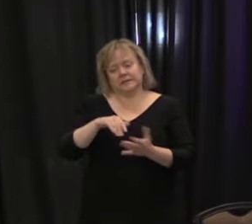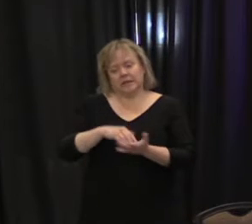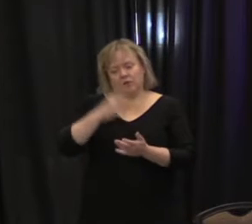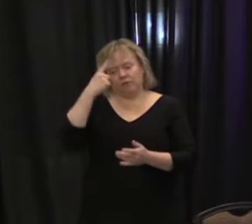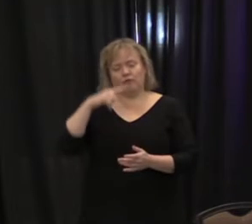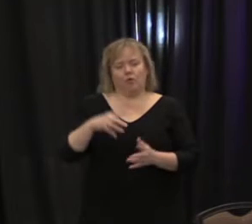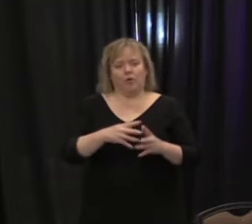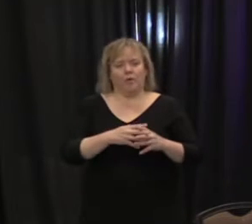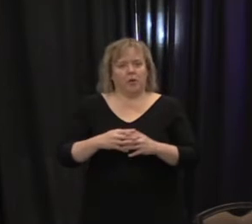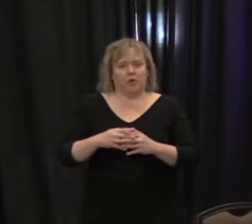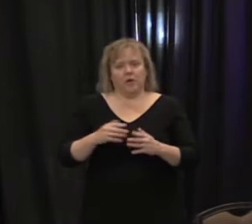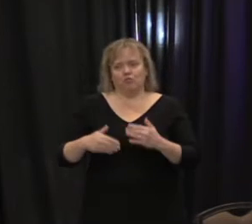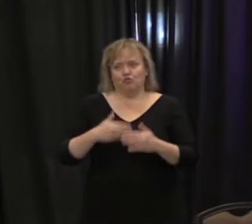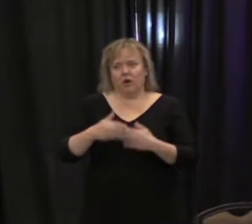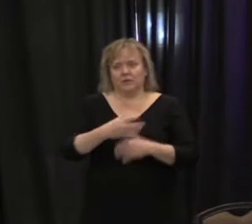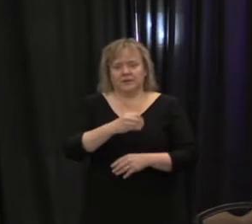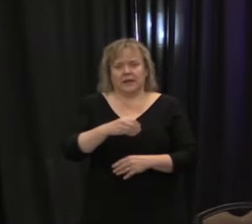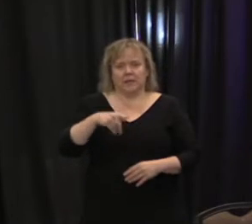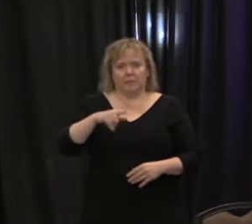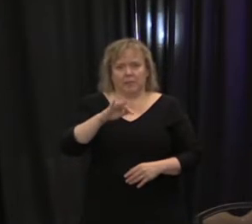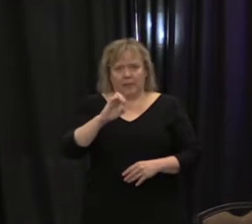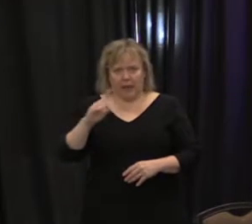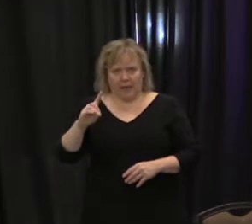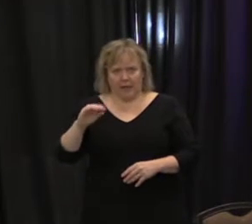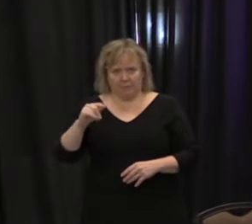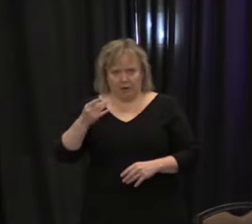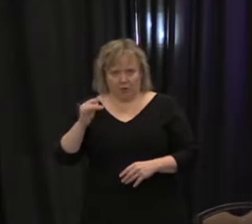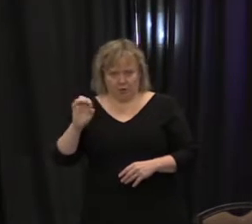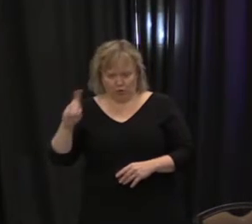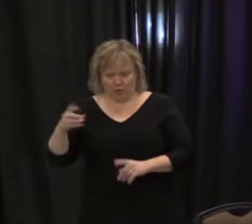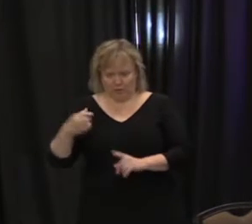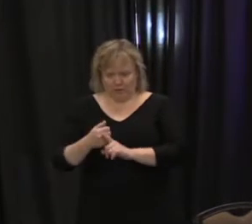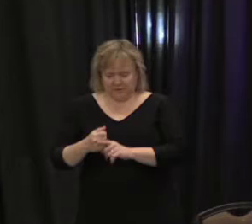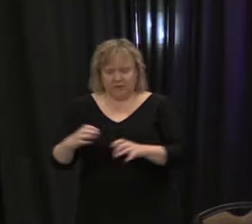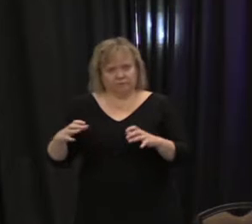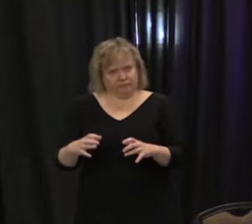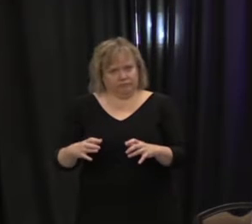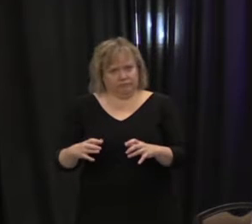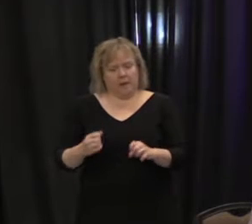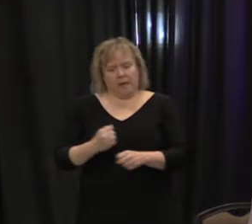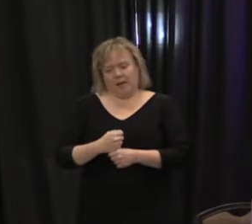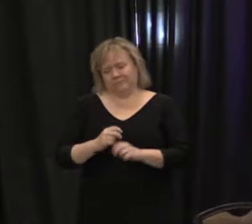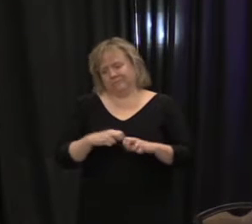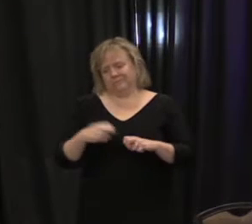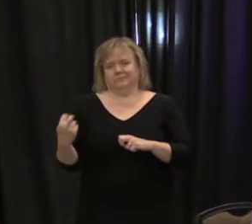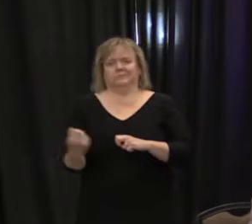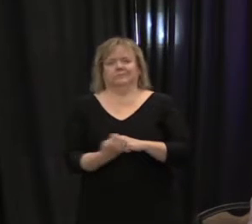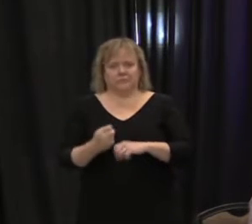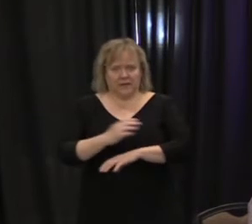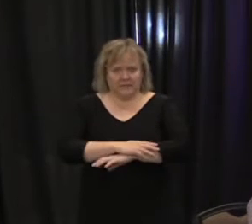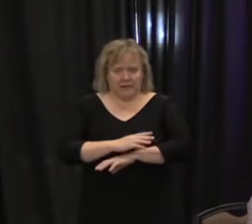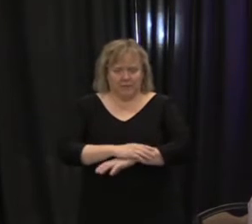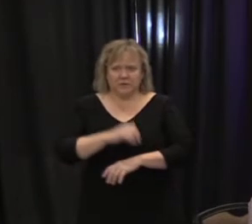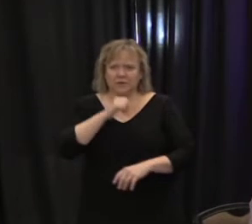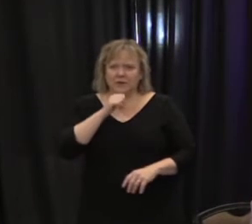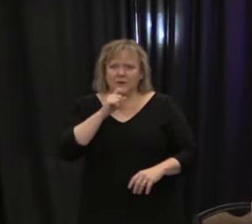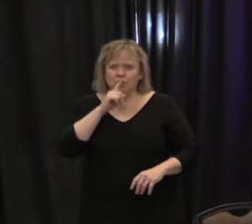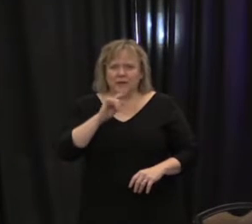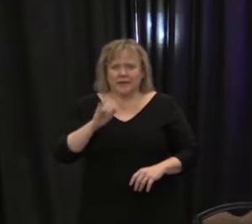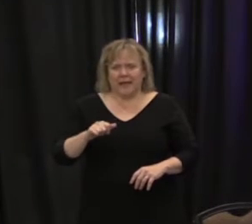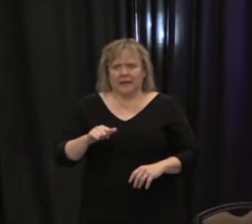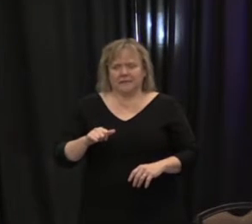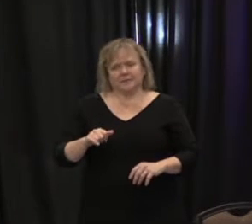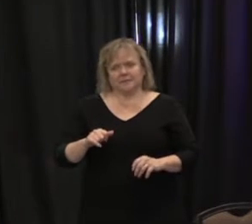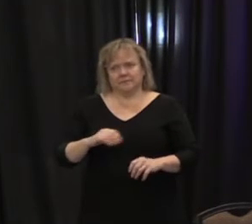convened pretty much a disability justice and reproductive justice roundtable. So it's not yet a